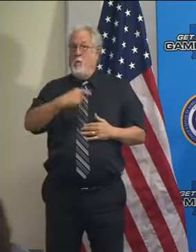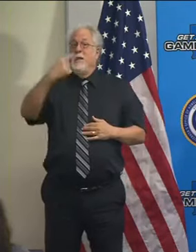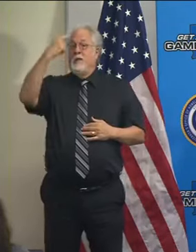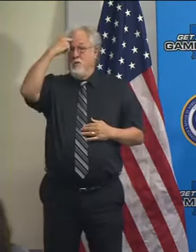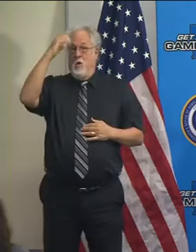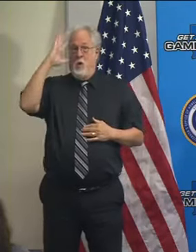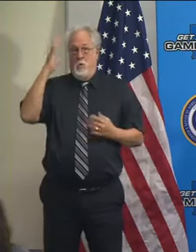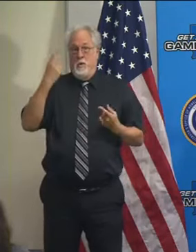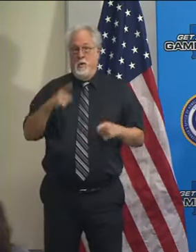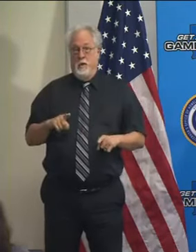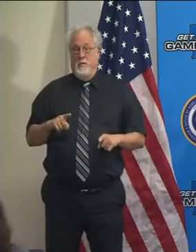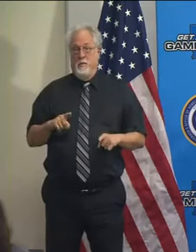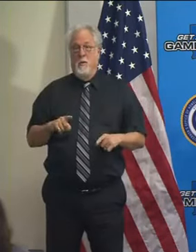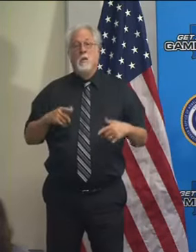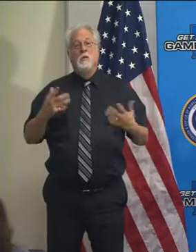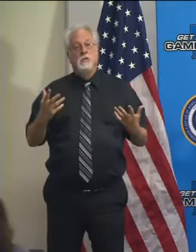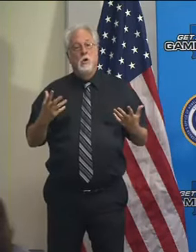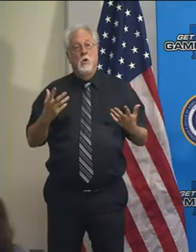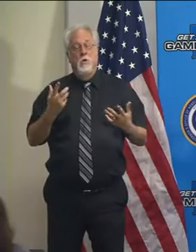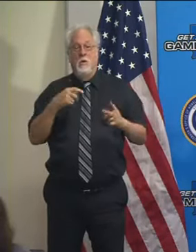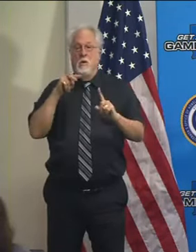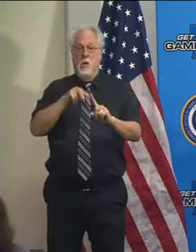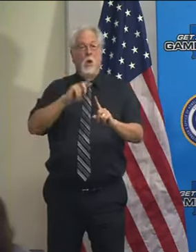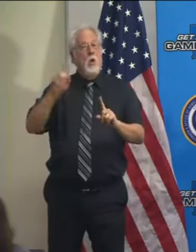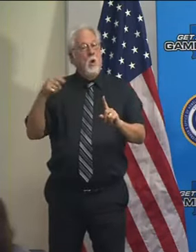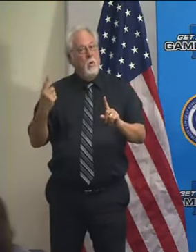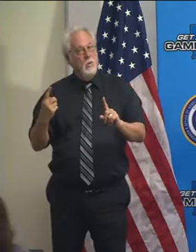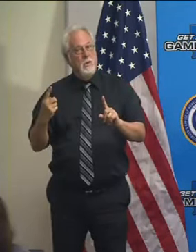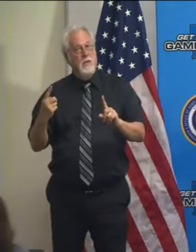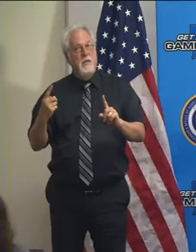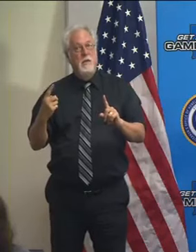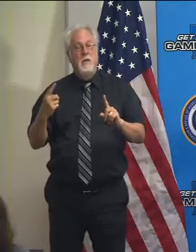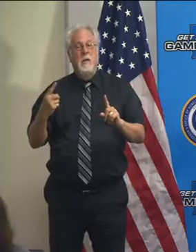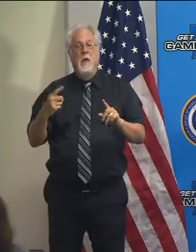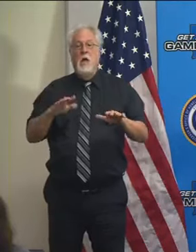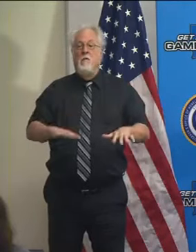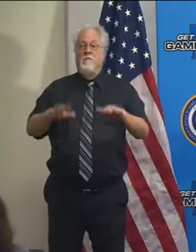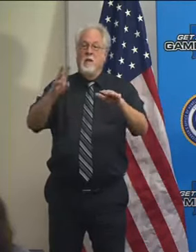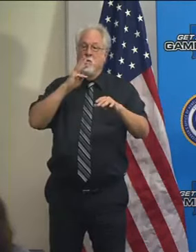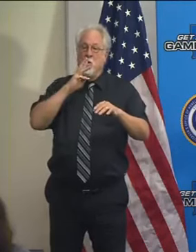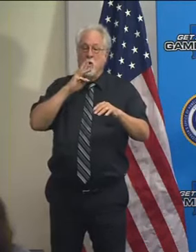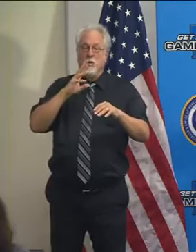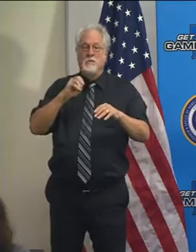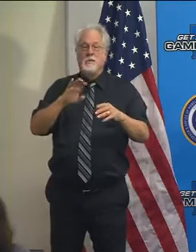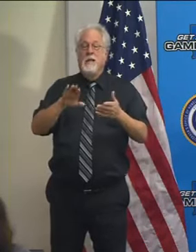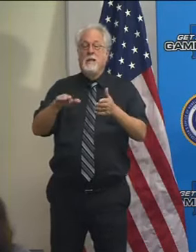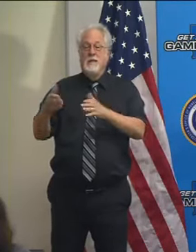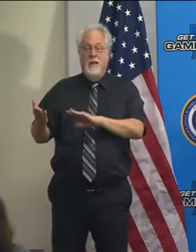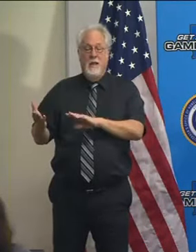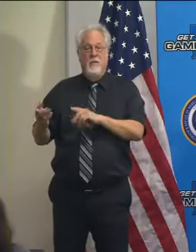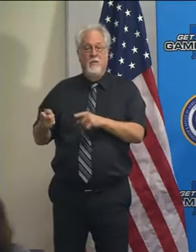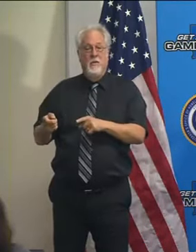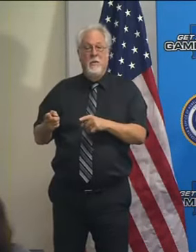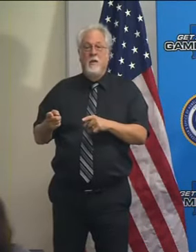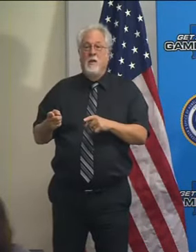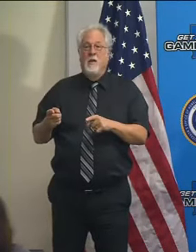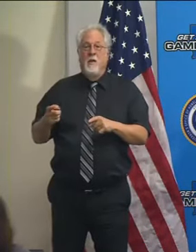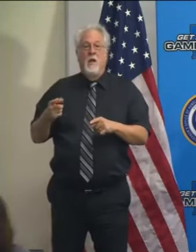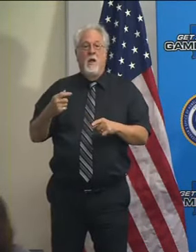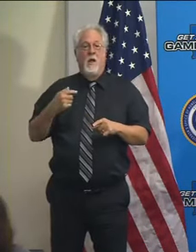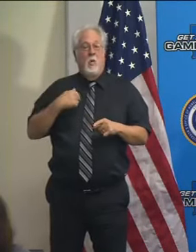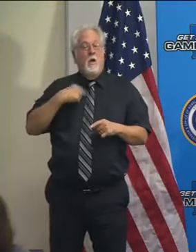was most likely. So from that perspective only, the floodwaters and the death toll, did we think we